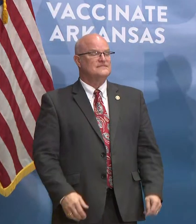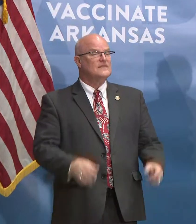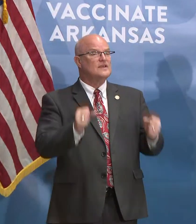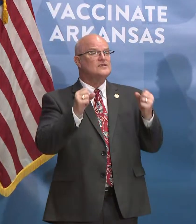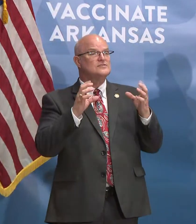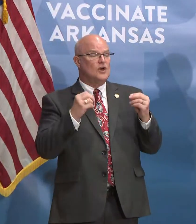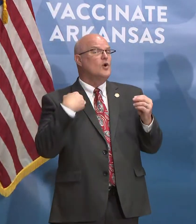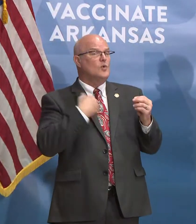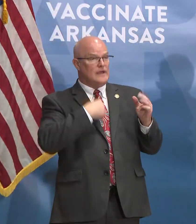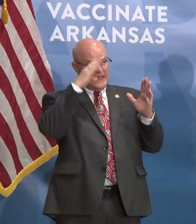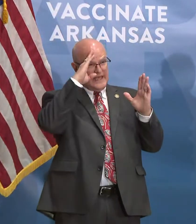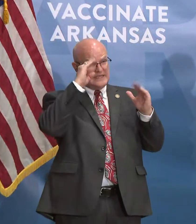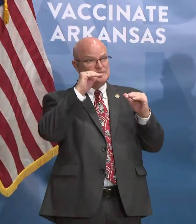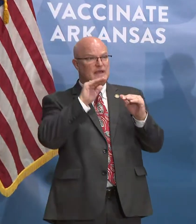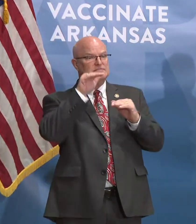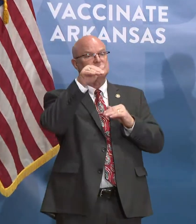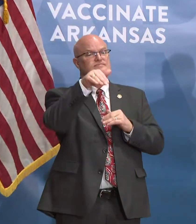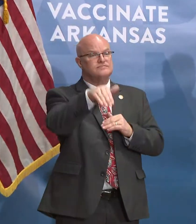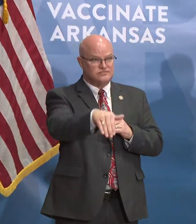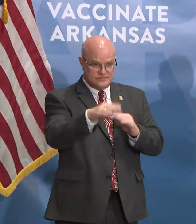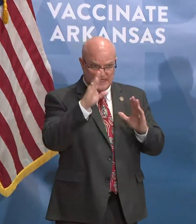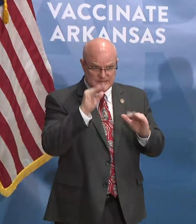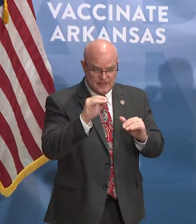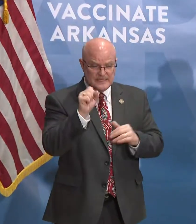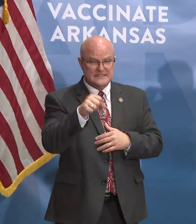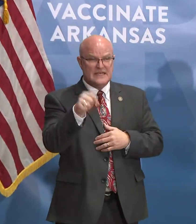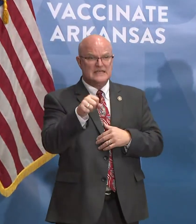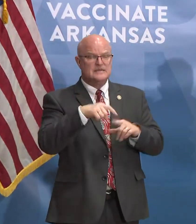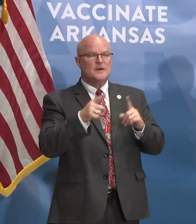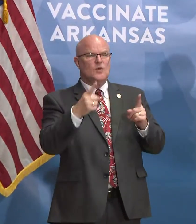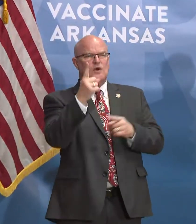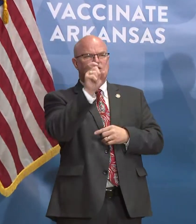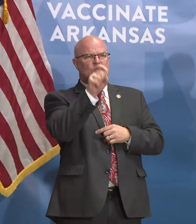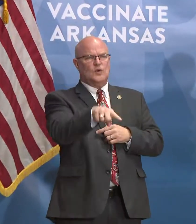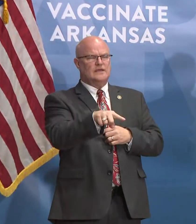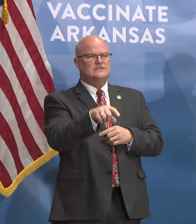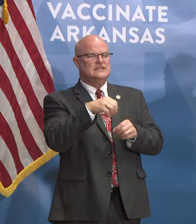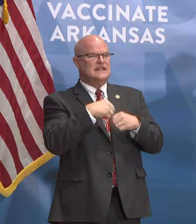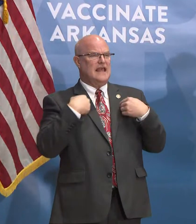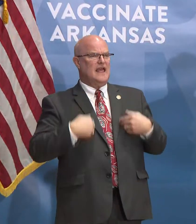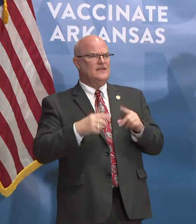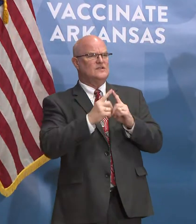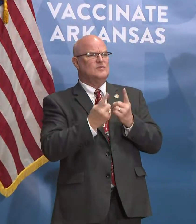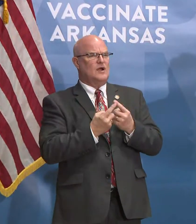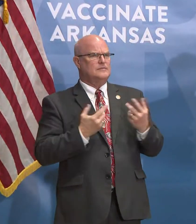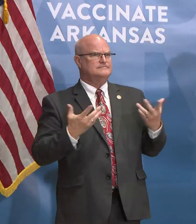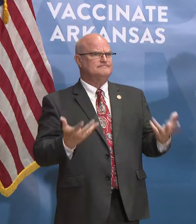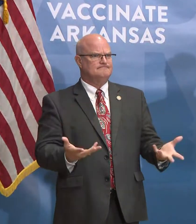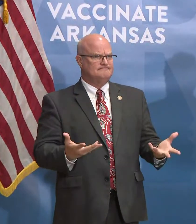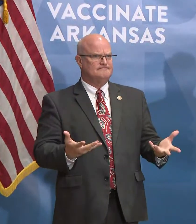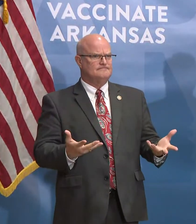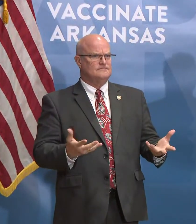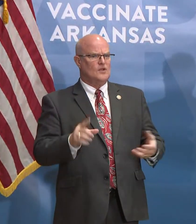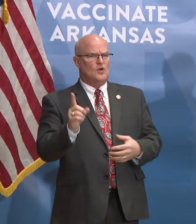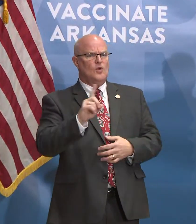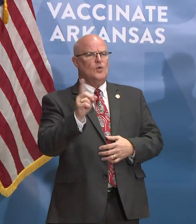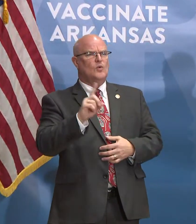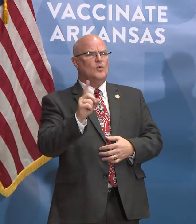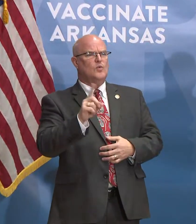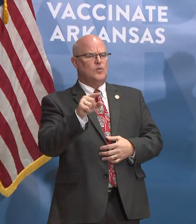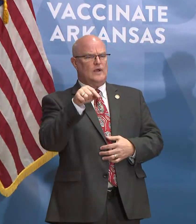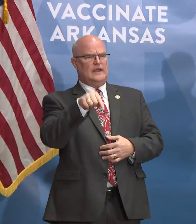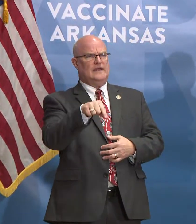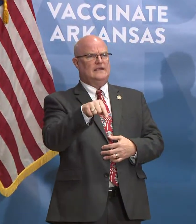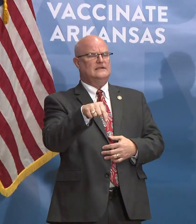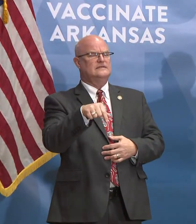So we do expect this to go downward. One of the big questions that we're left with within the health department is where the set point is going to be. And